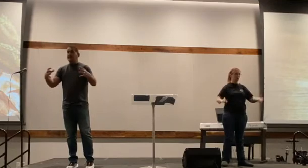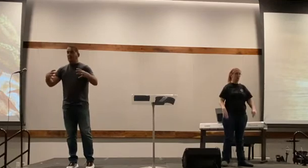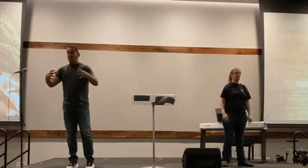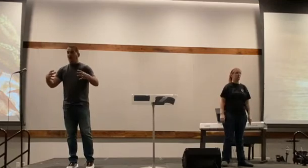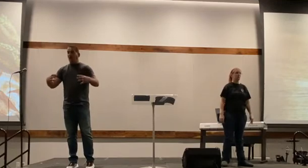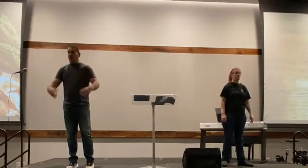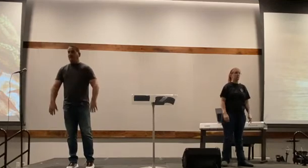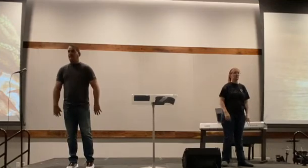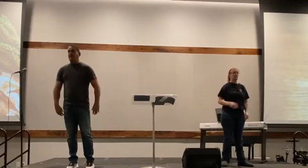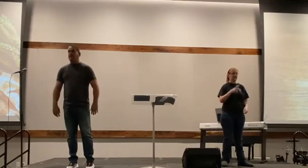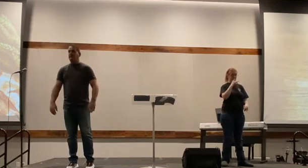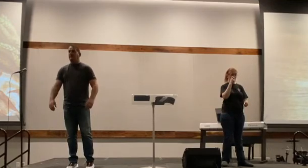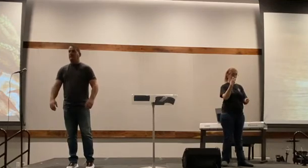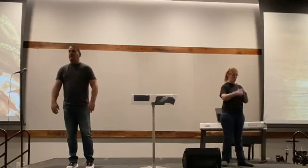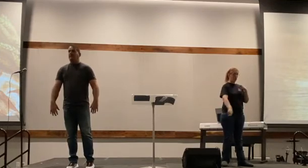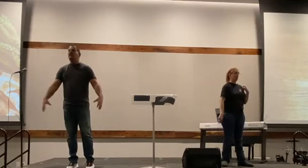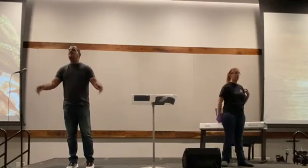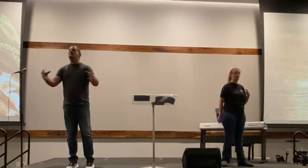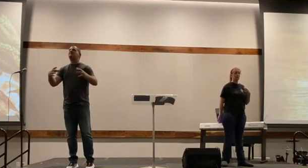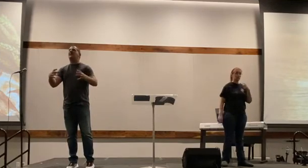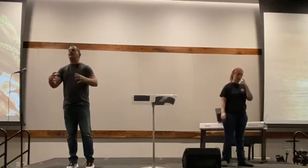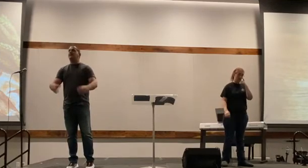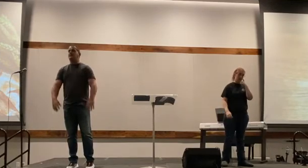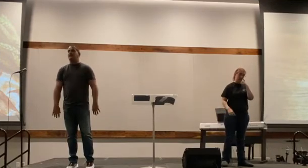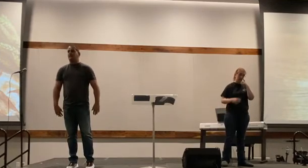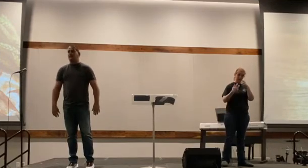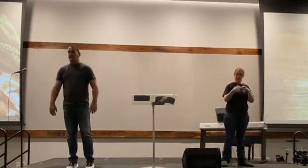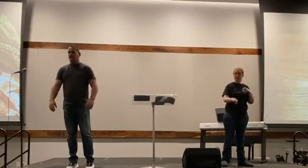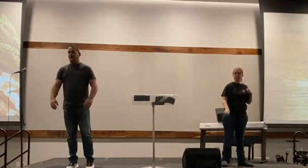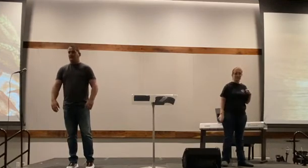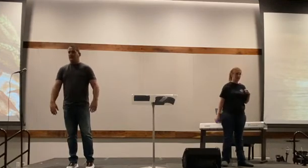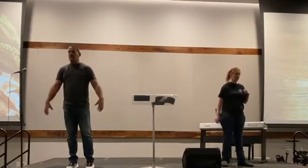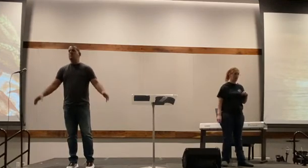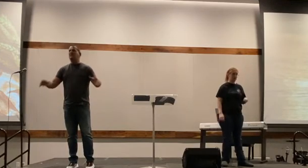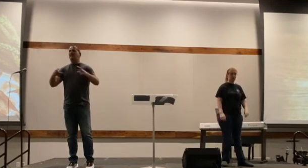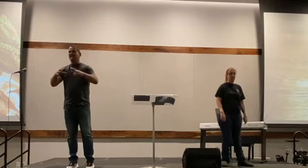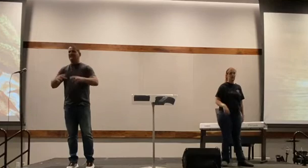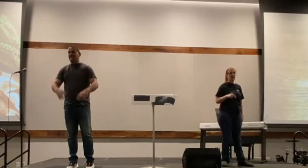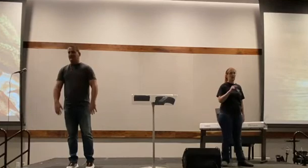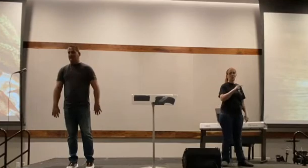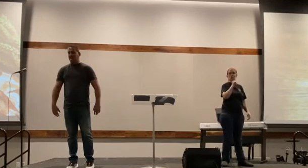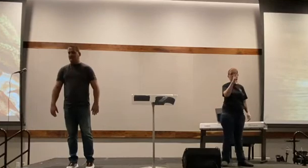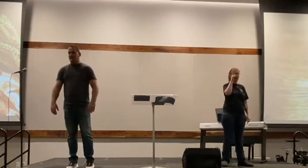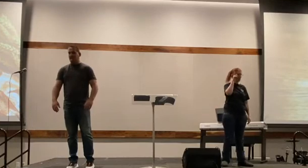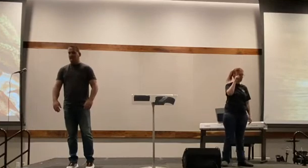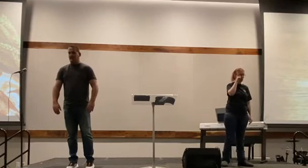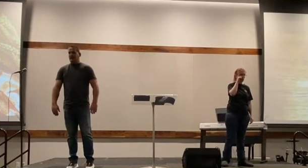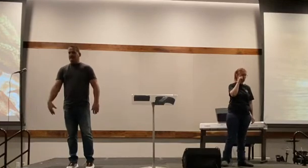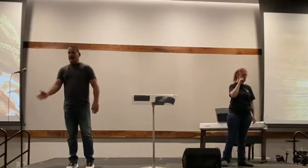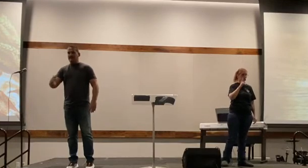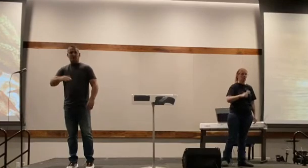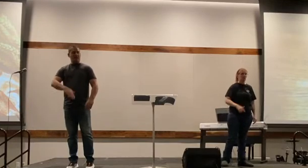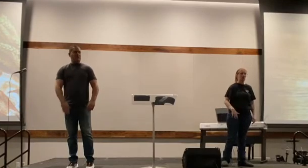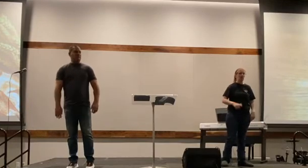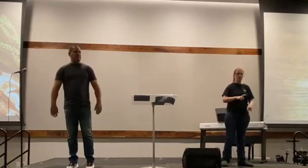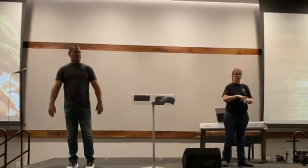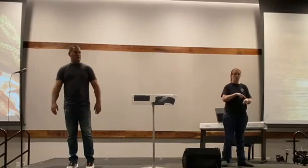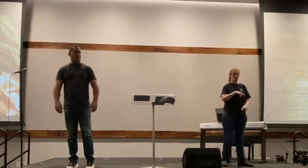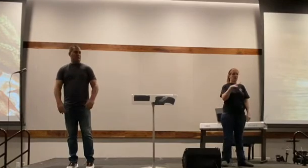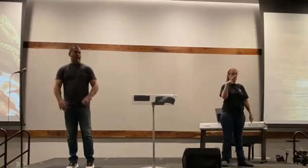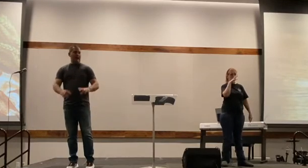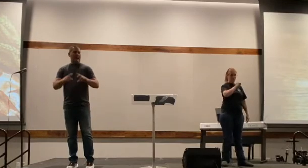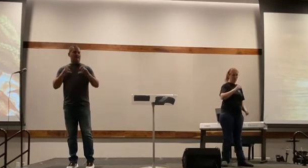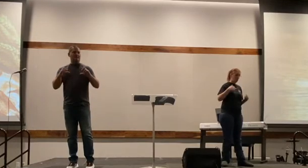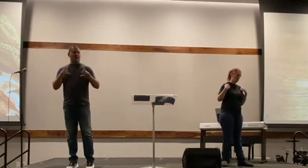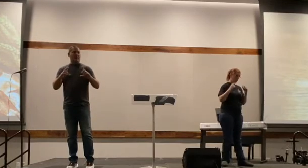And this kid was hard. He was tough. He wouldn't listen. And times when he would miss youth